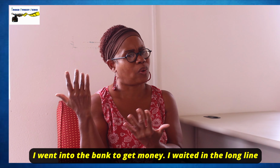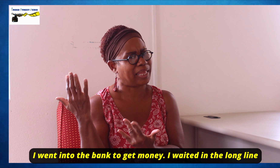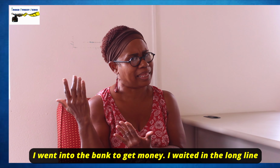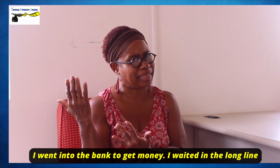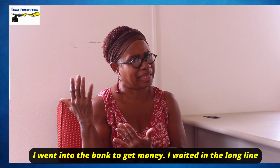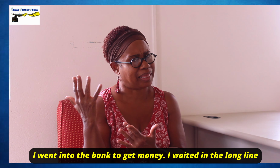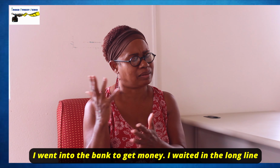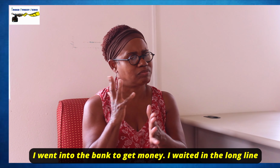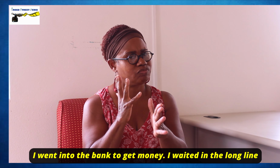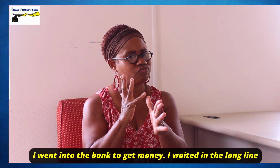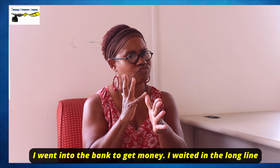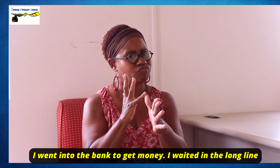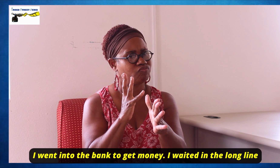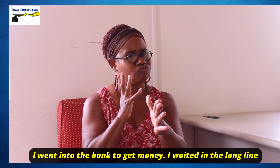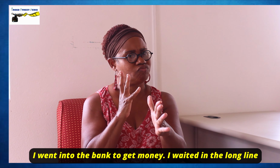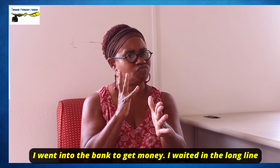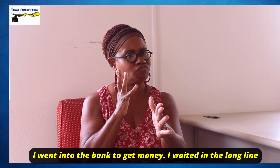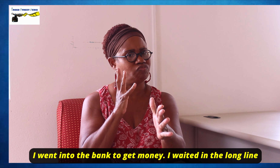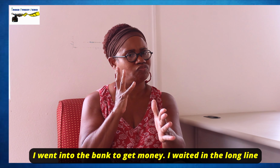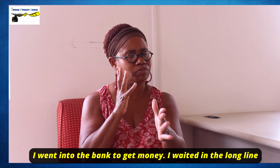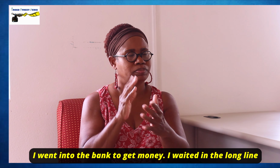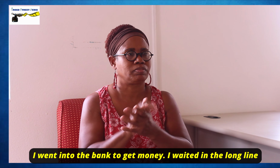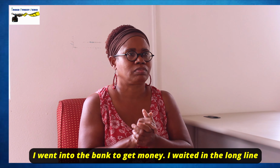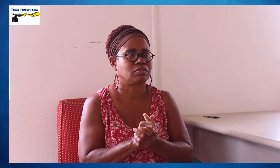I waited in the long line.